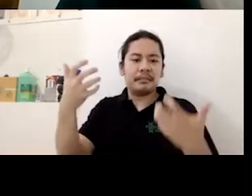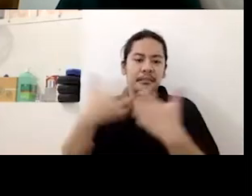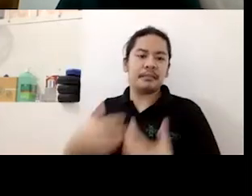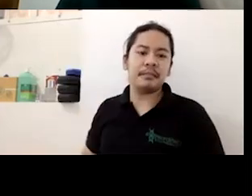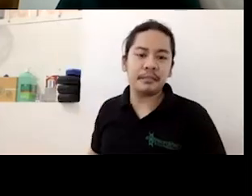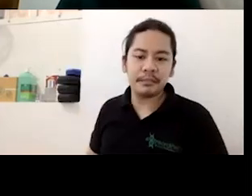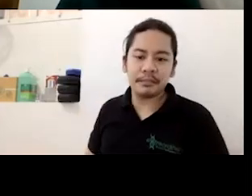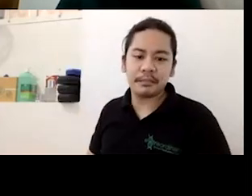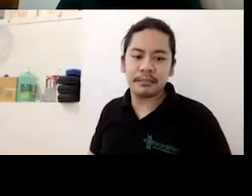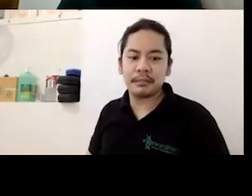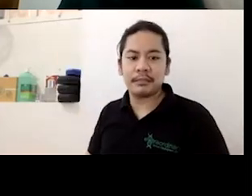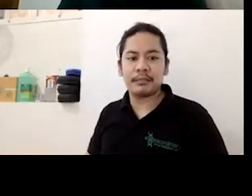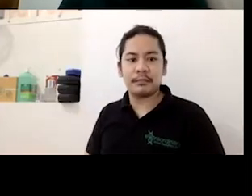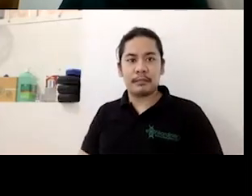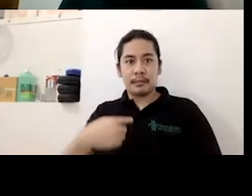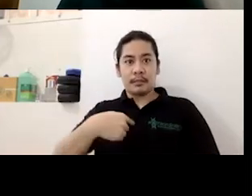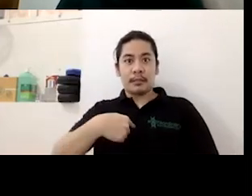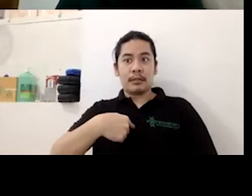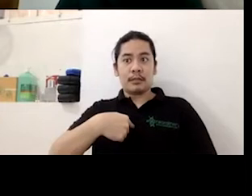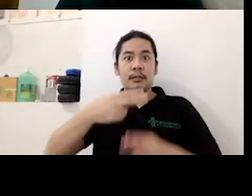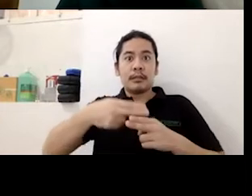So, my name, right where?